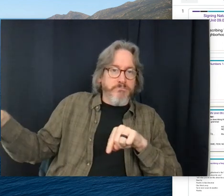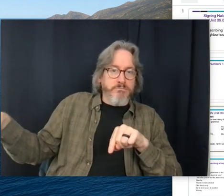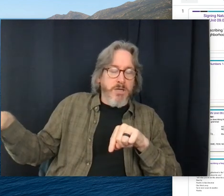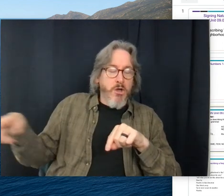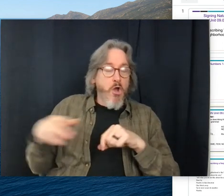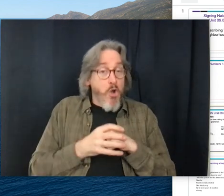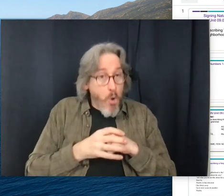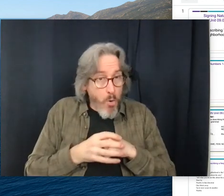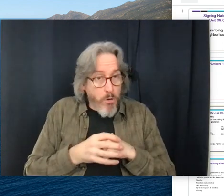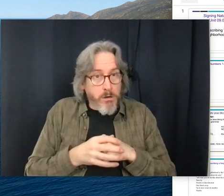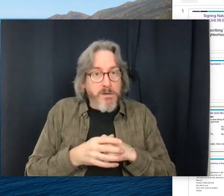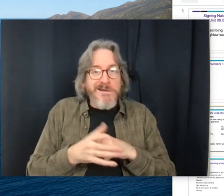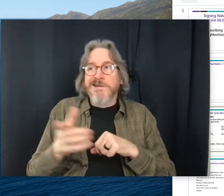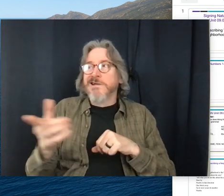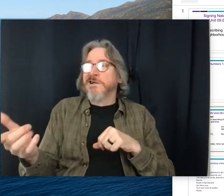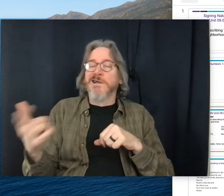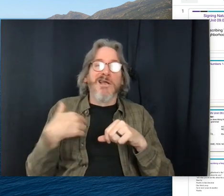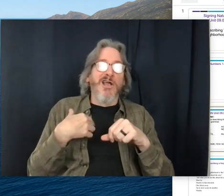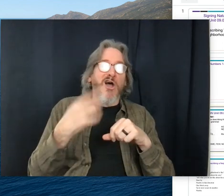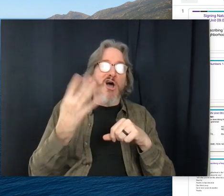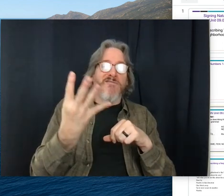friend. Or